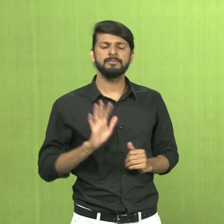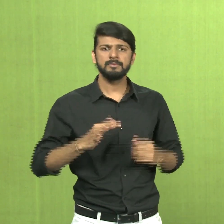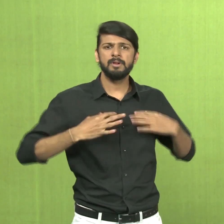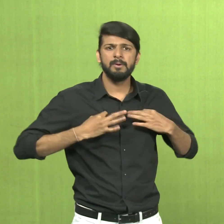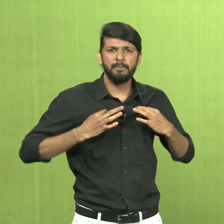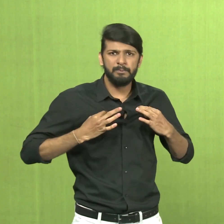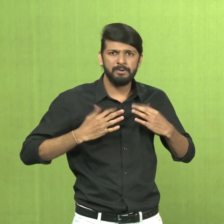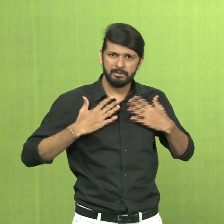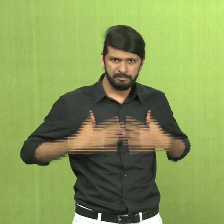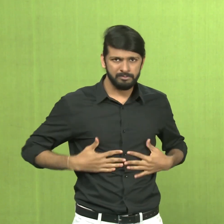figures.